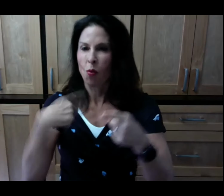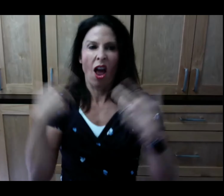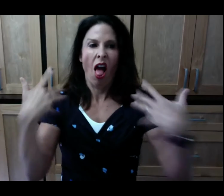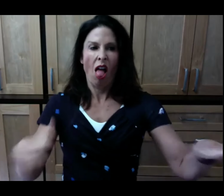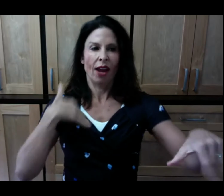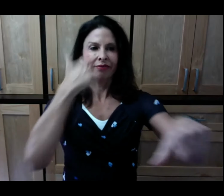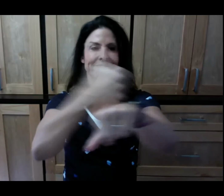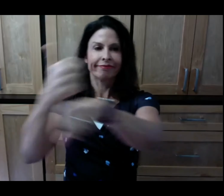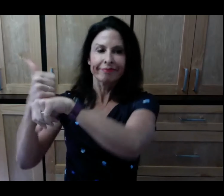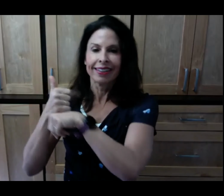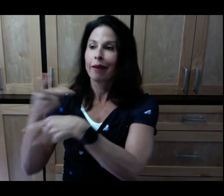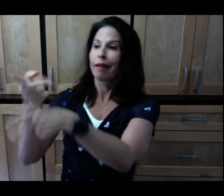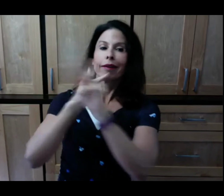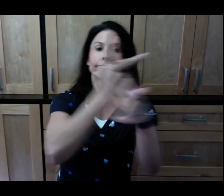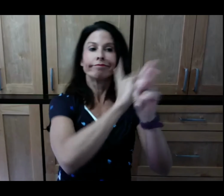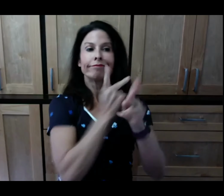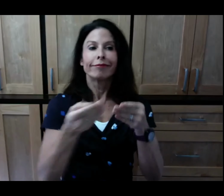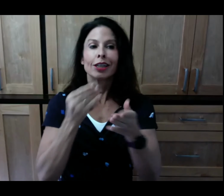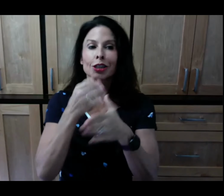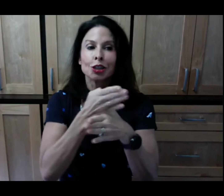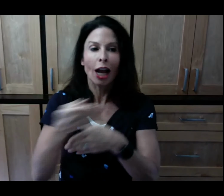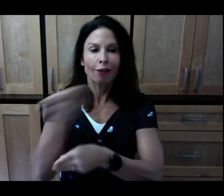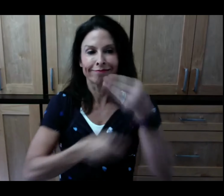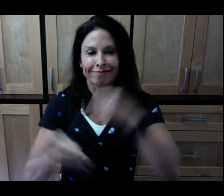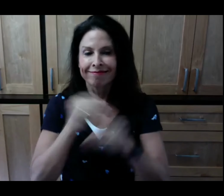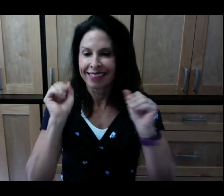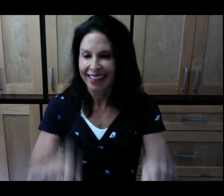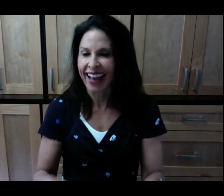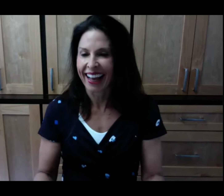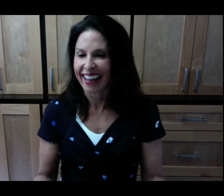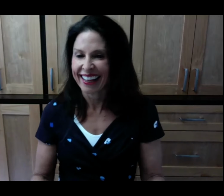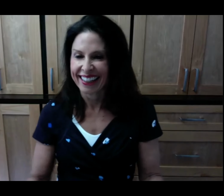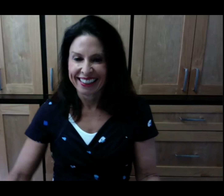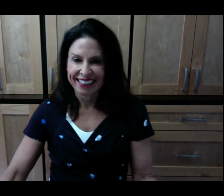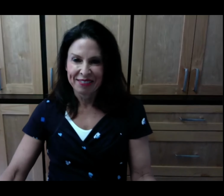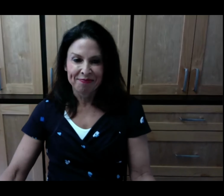to reinvent the wheel. We don't have to develop anything. We can utilize what's already being shared.